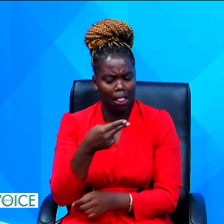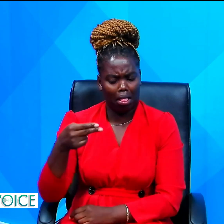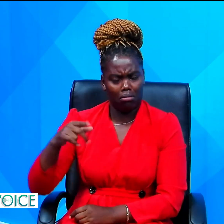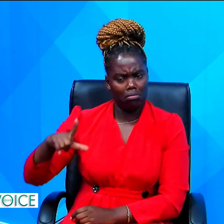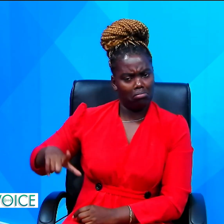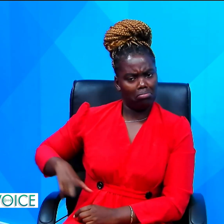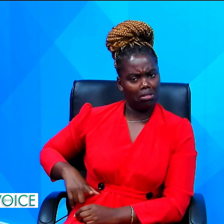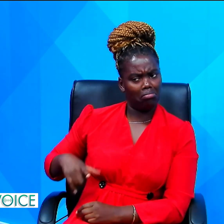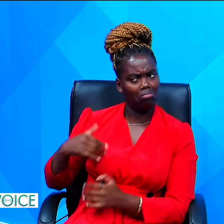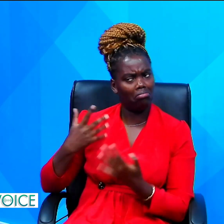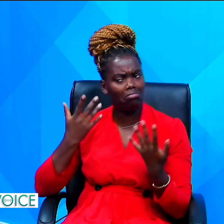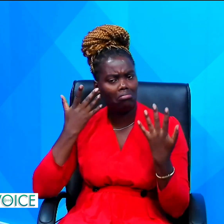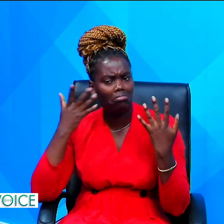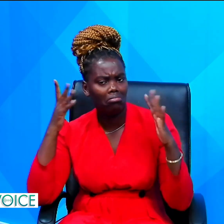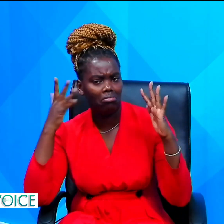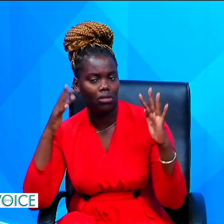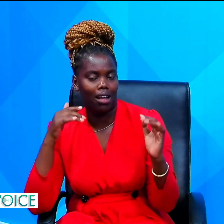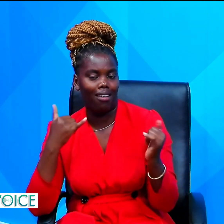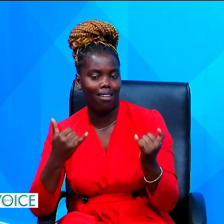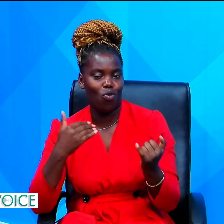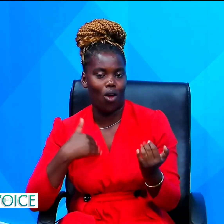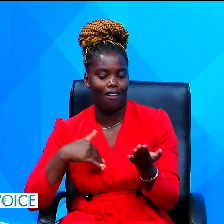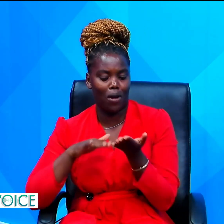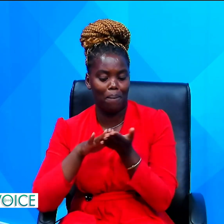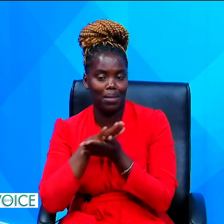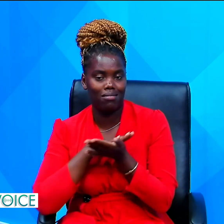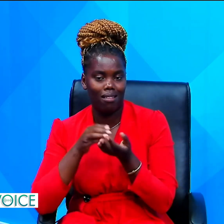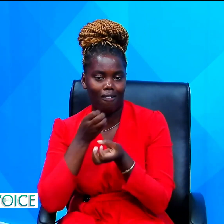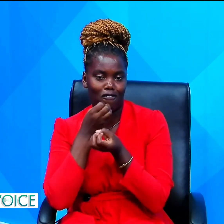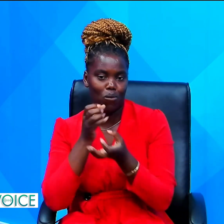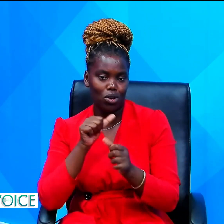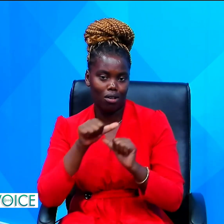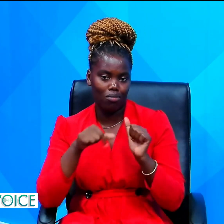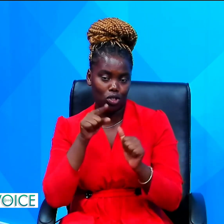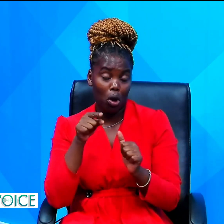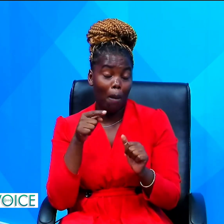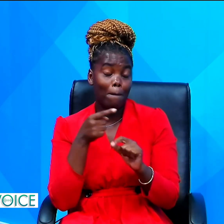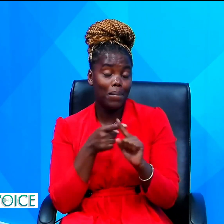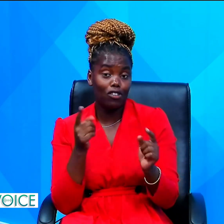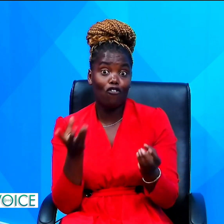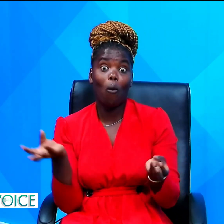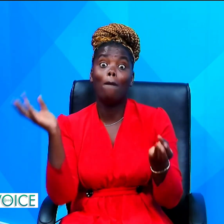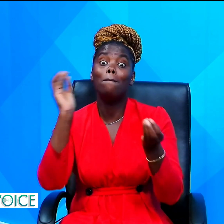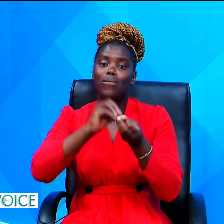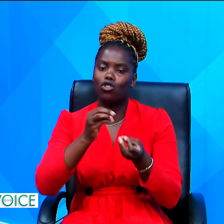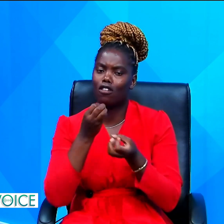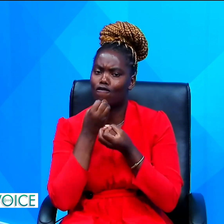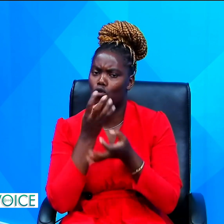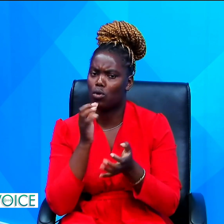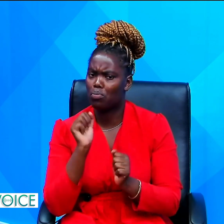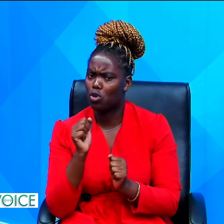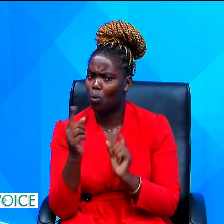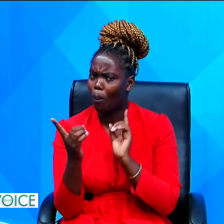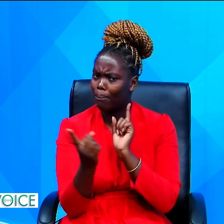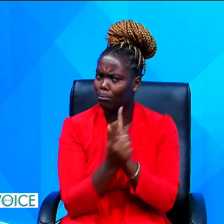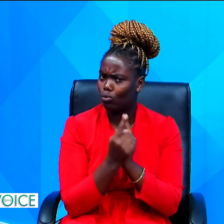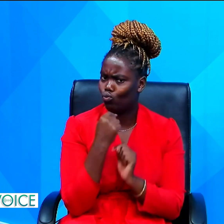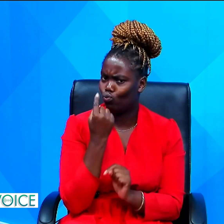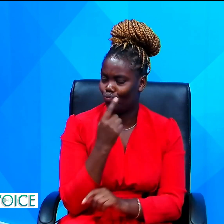hear about hepatitis, we are creating information, basic information here at Science TV for deaf community and for the community that we live in.